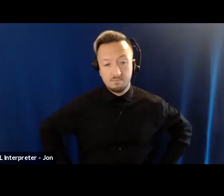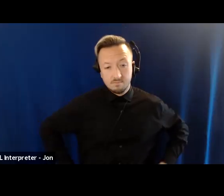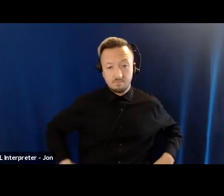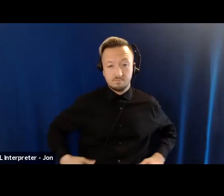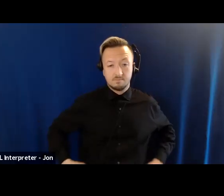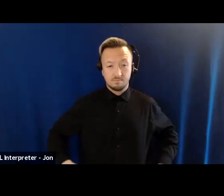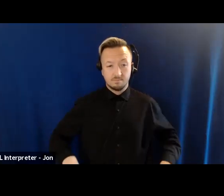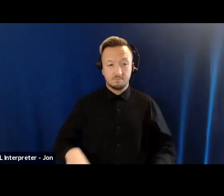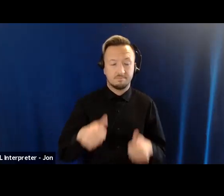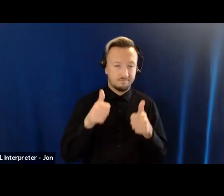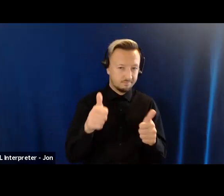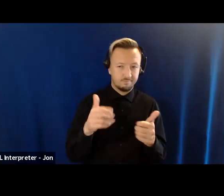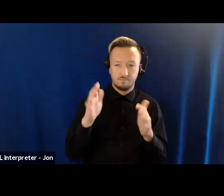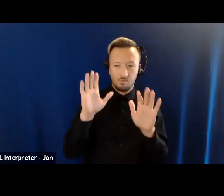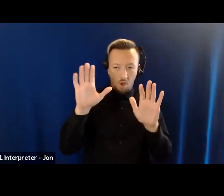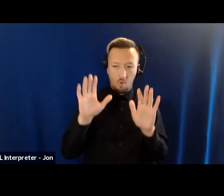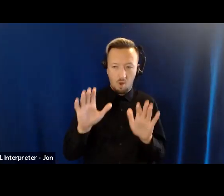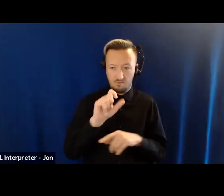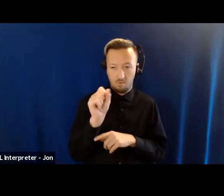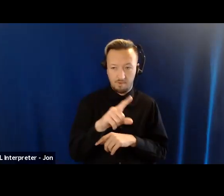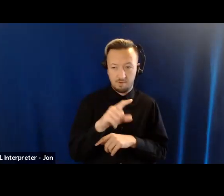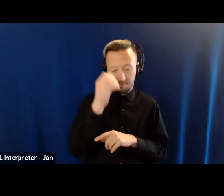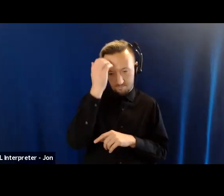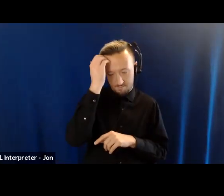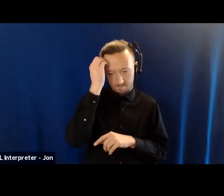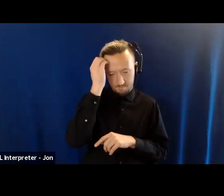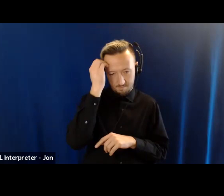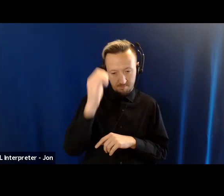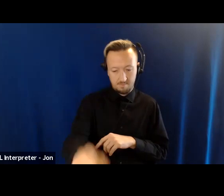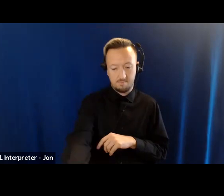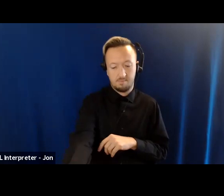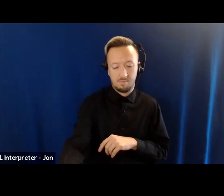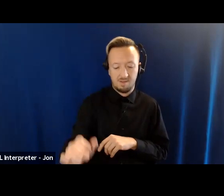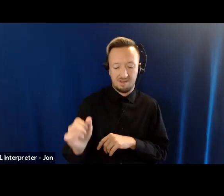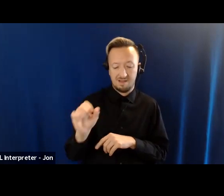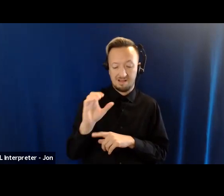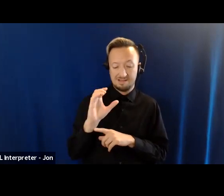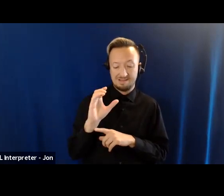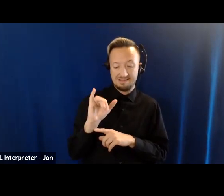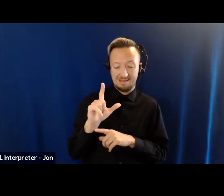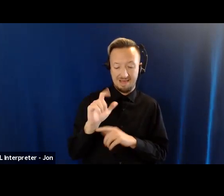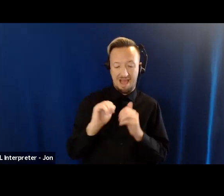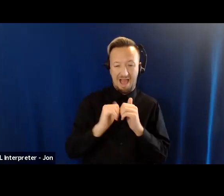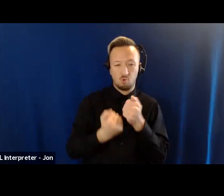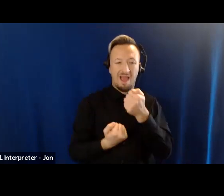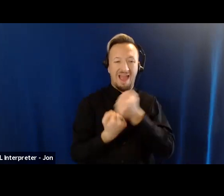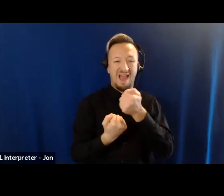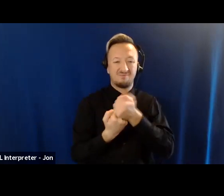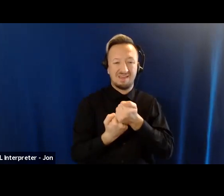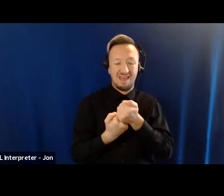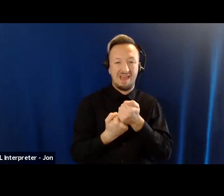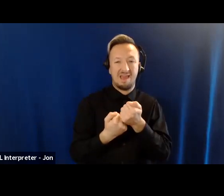This is a great question. Thank you. So the question, as I heard, was how do CILs advocate locally and statewide